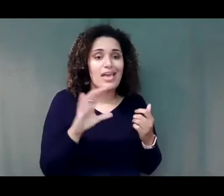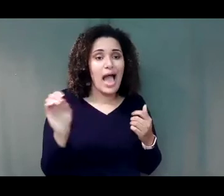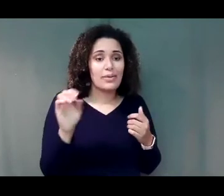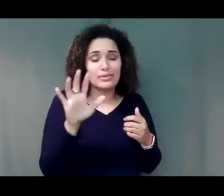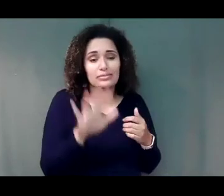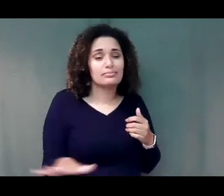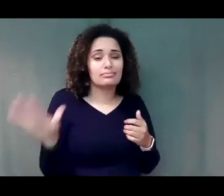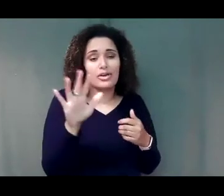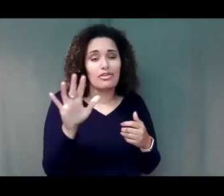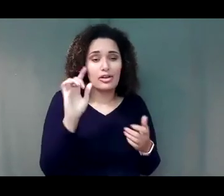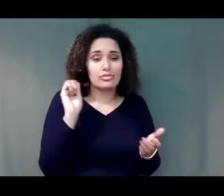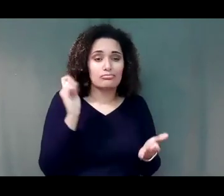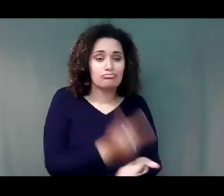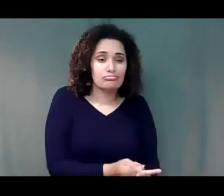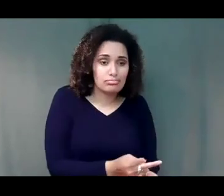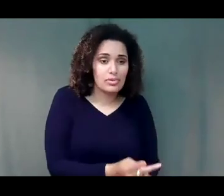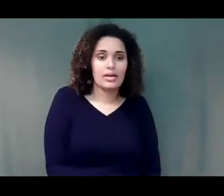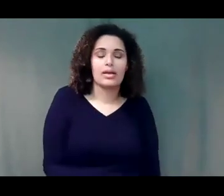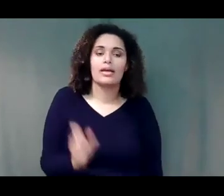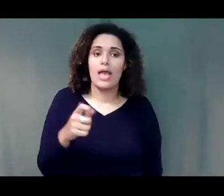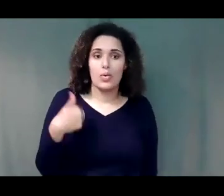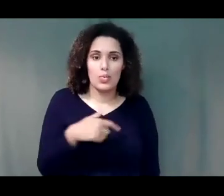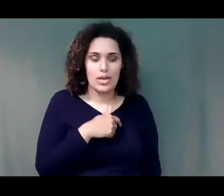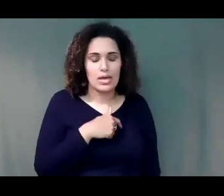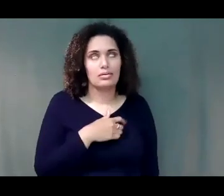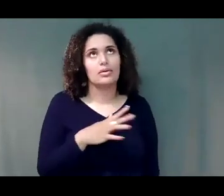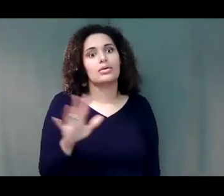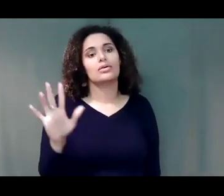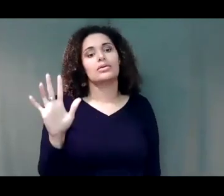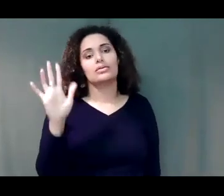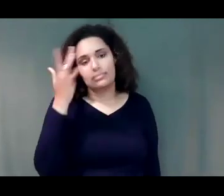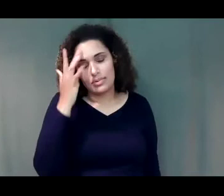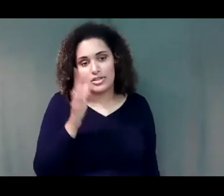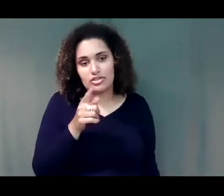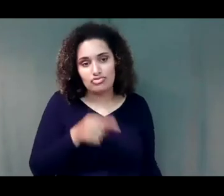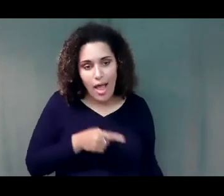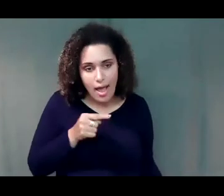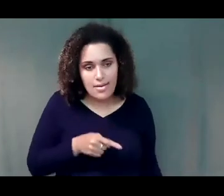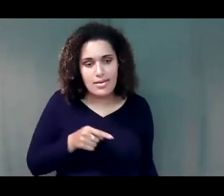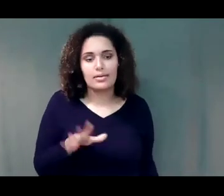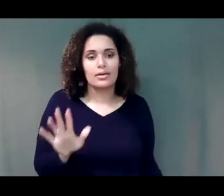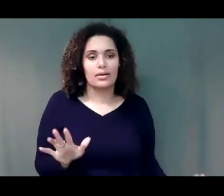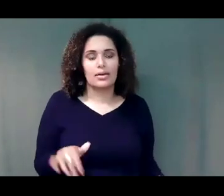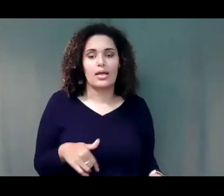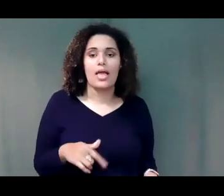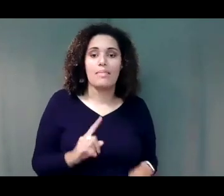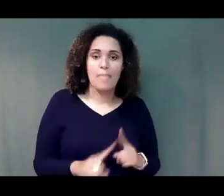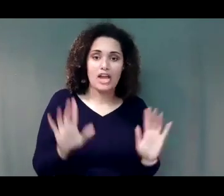that. And it turns out there was a wonderful person in Adamstown who had built a